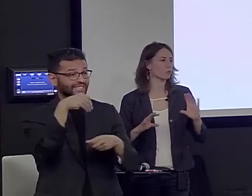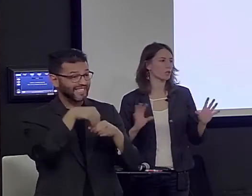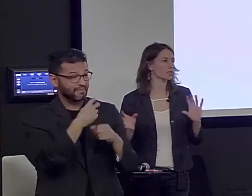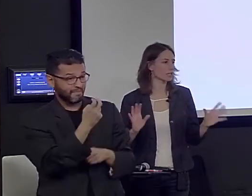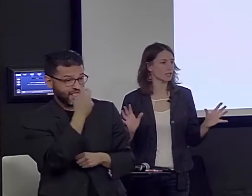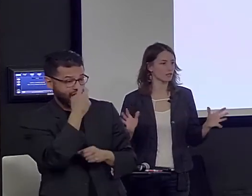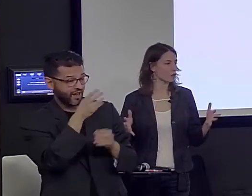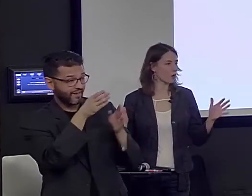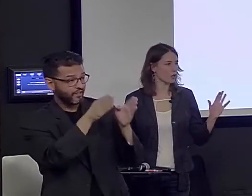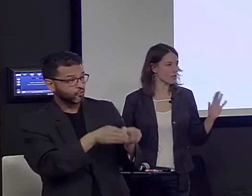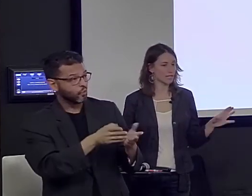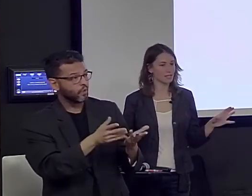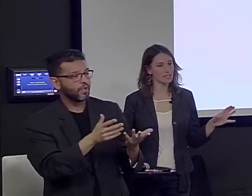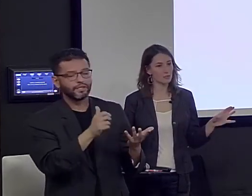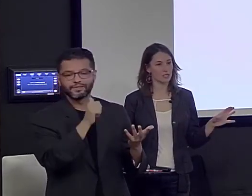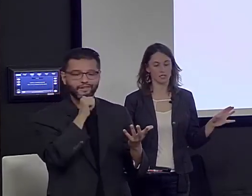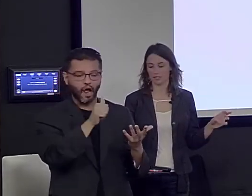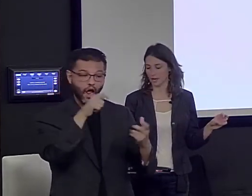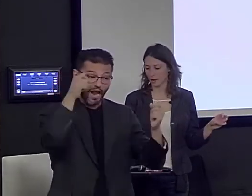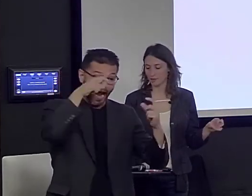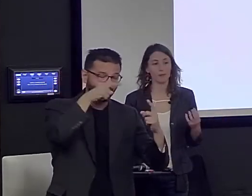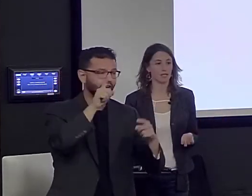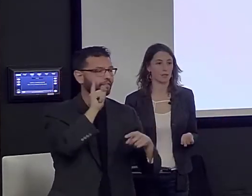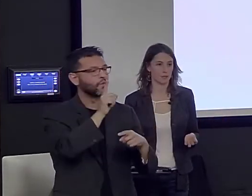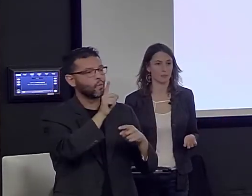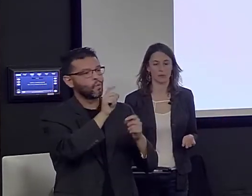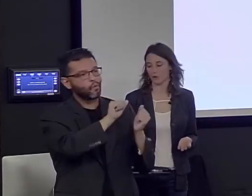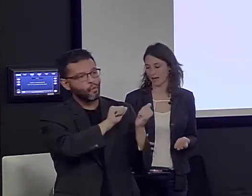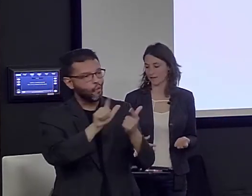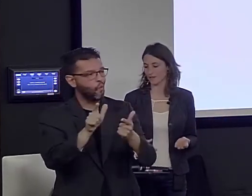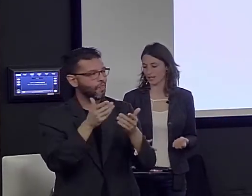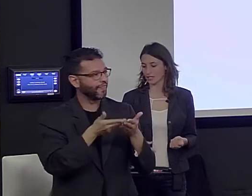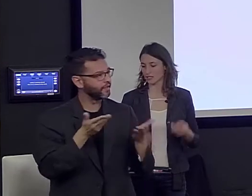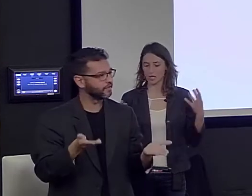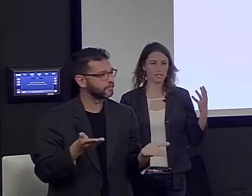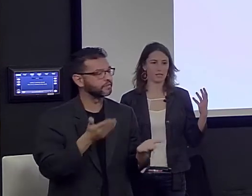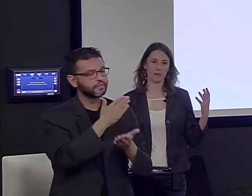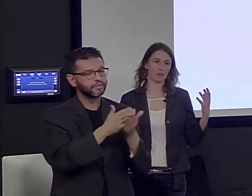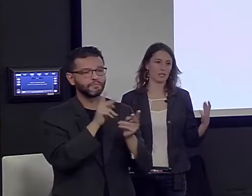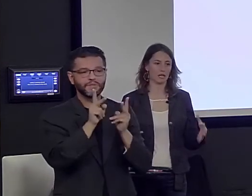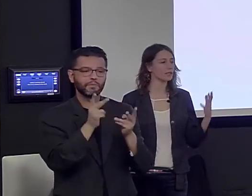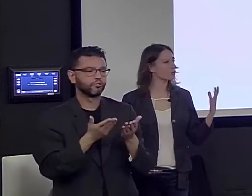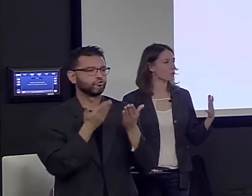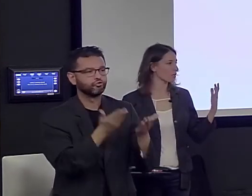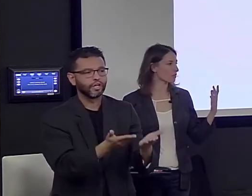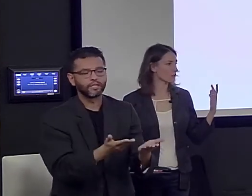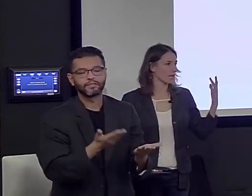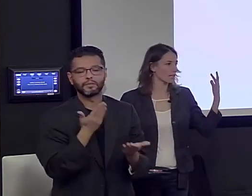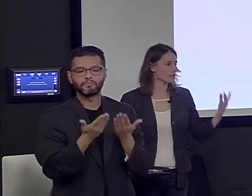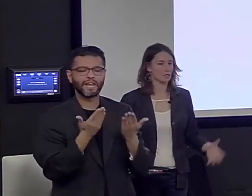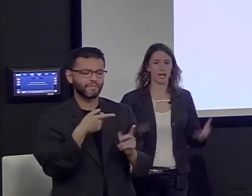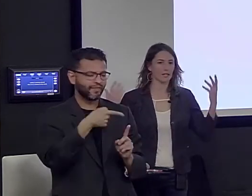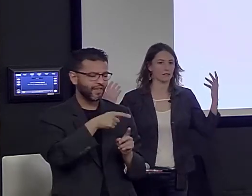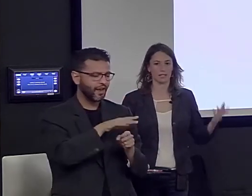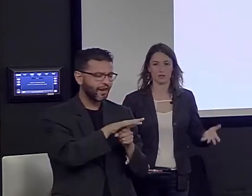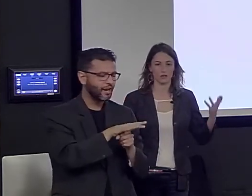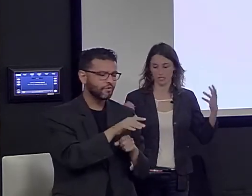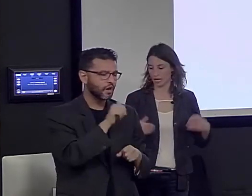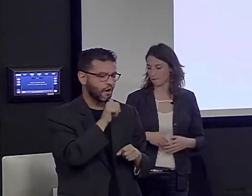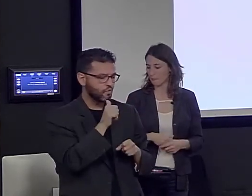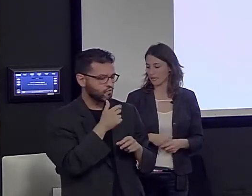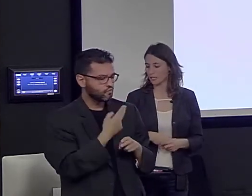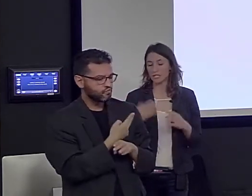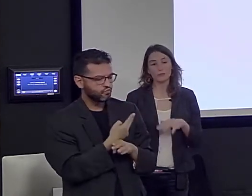activating willy-nilly for all things, which is something that people have suggested. Maybe this unused part of the brain just activates